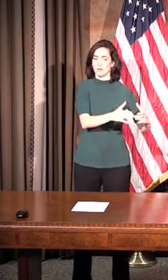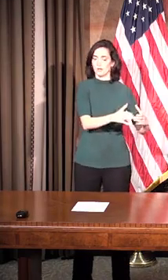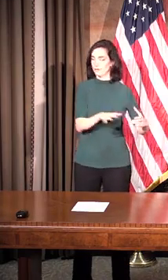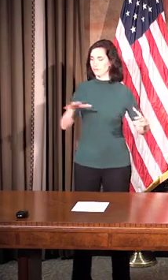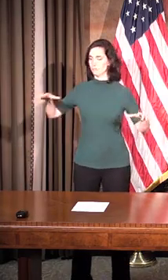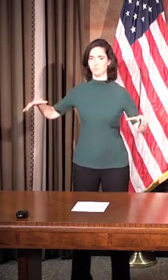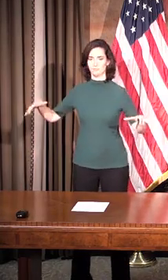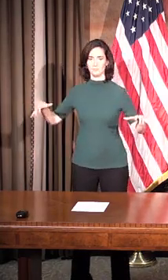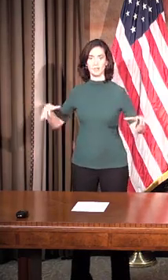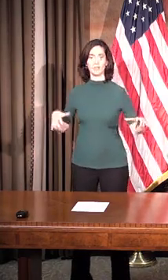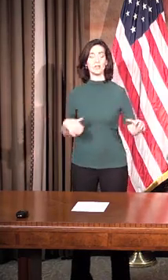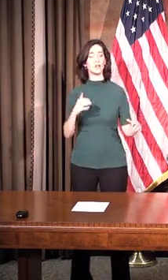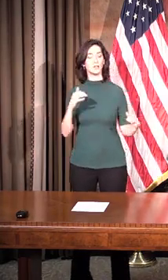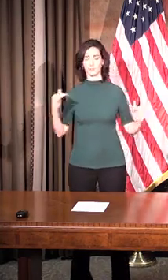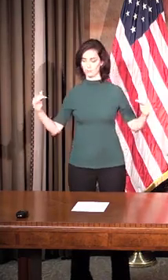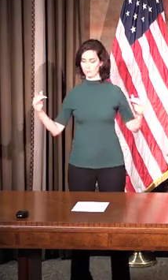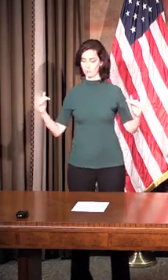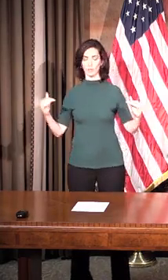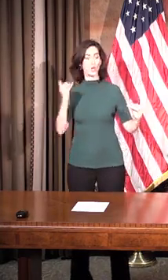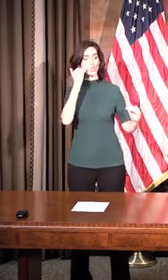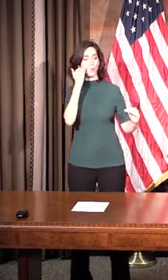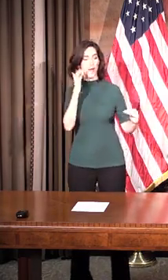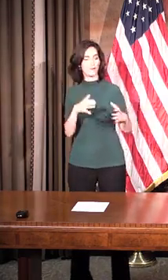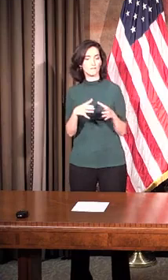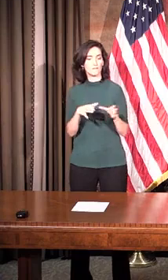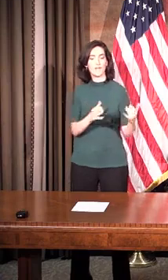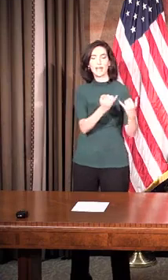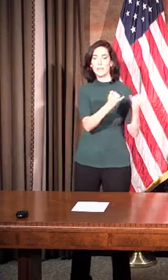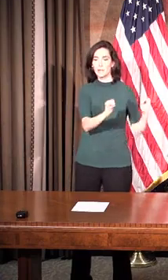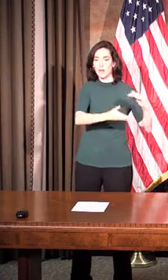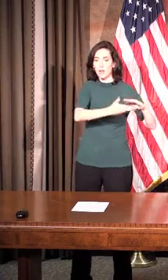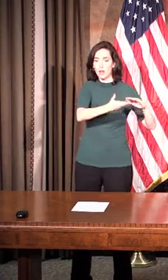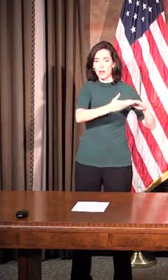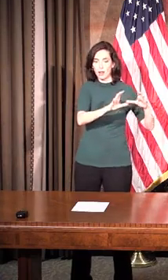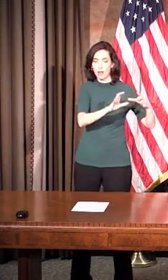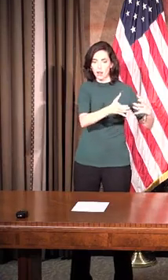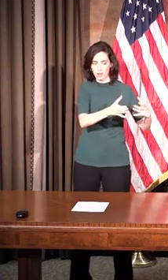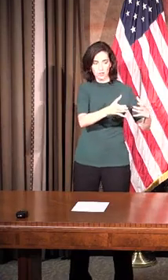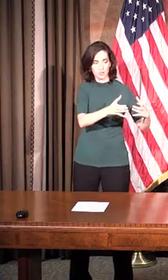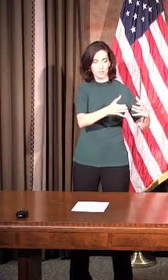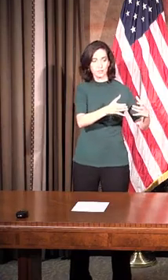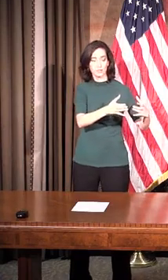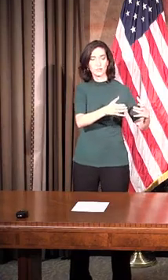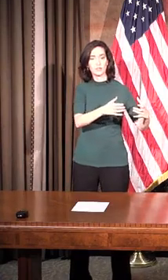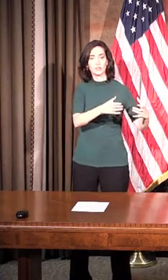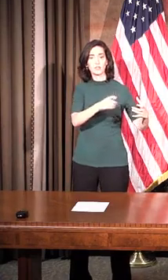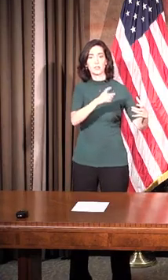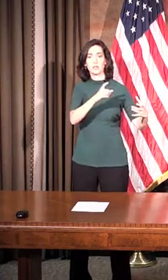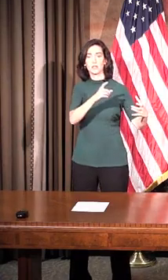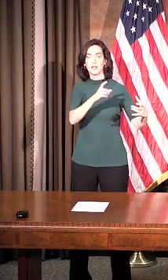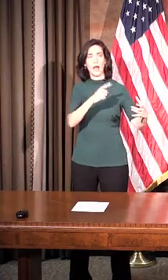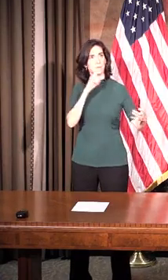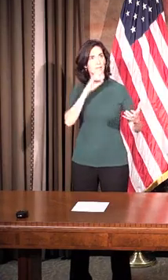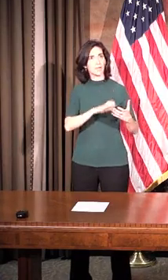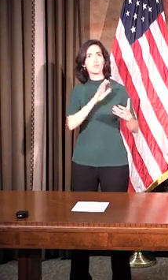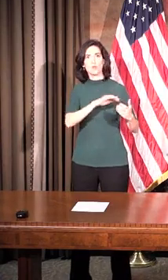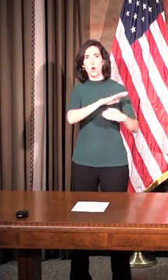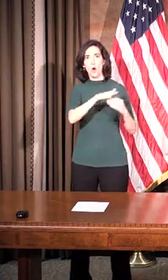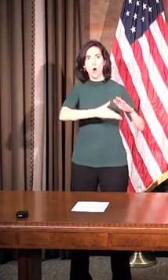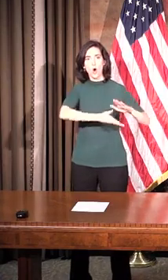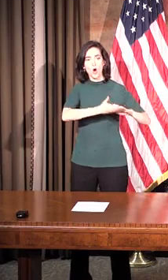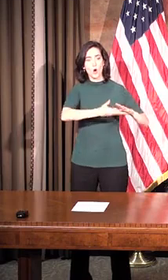when you have a co-equal and independent branch, it has to operate, I think without exception at least, with